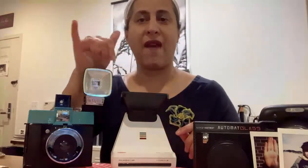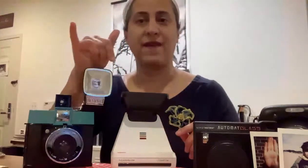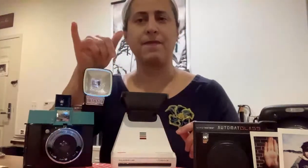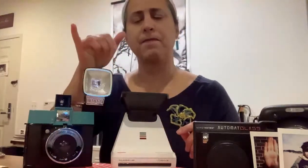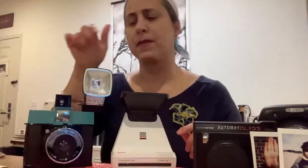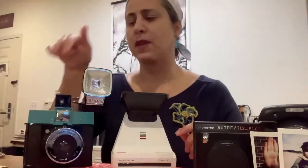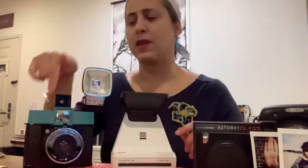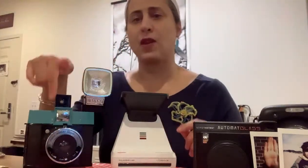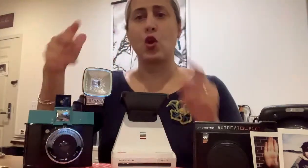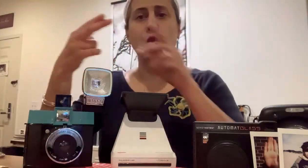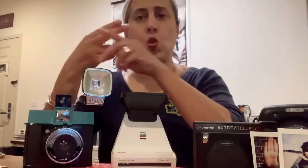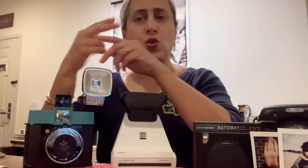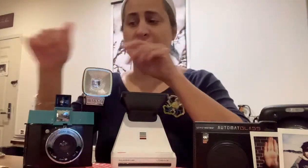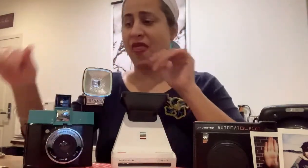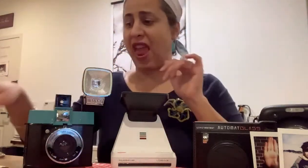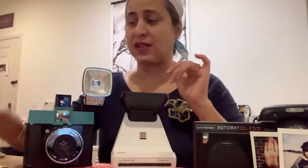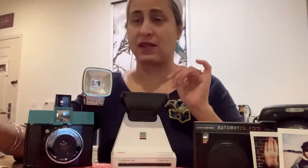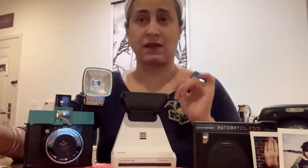also a lomography camera.